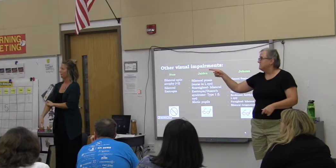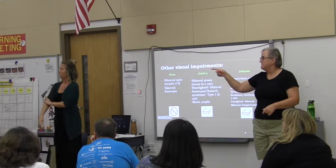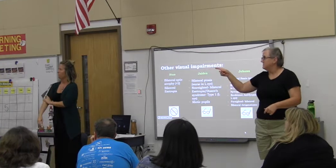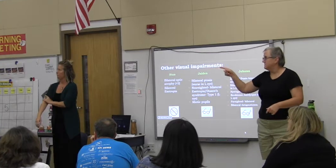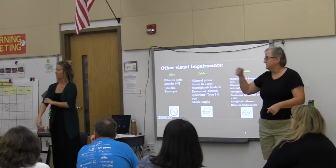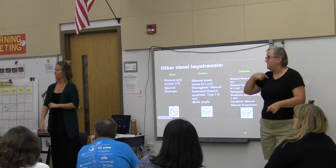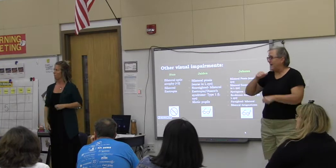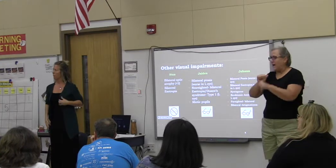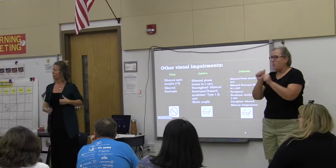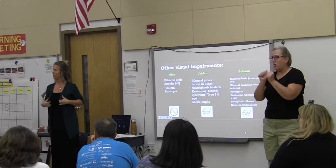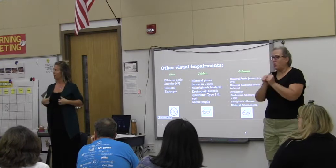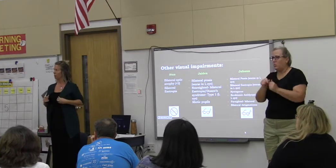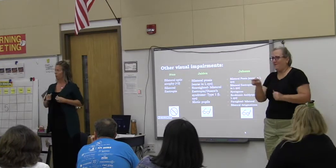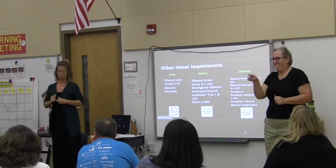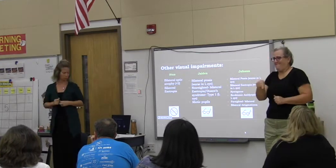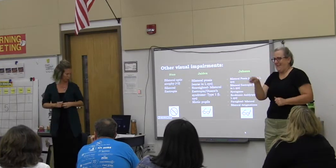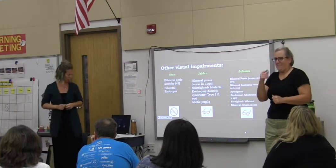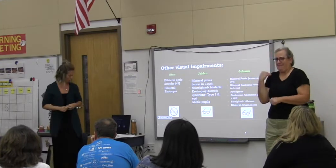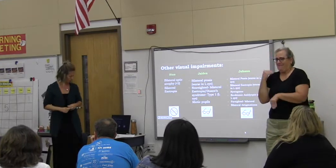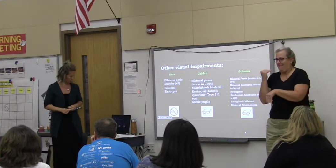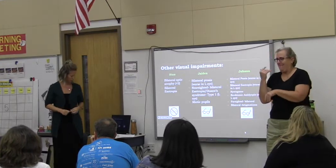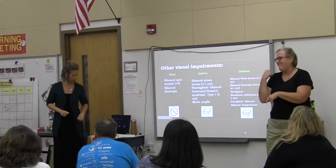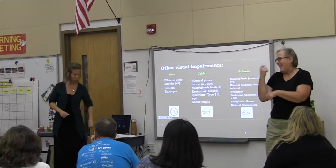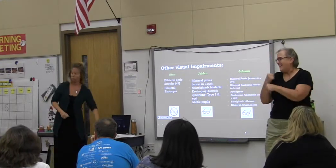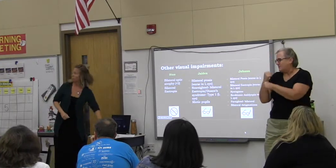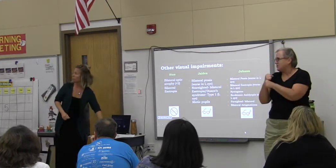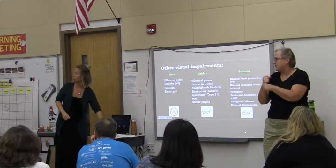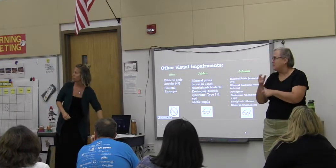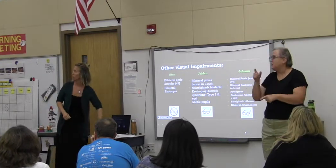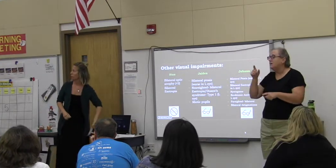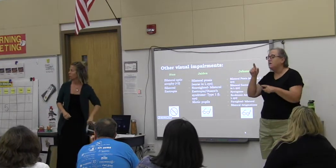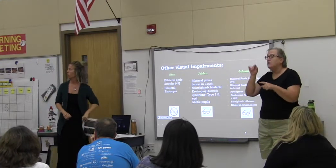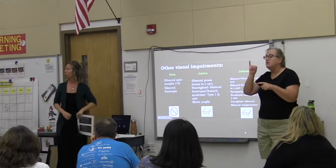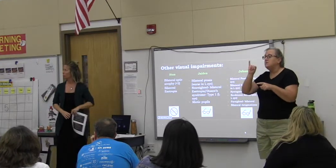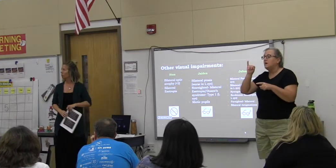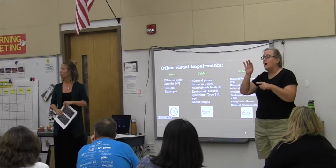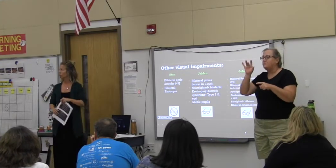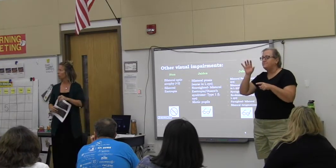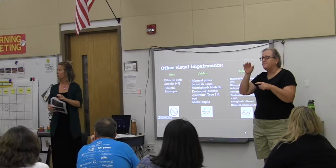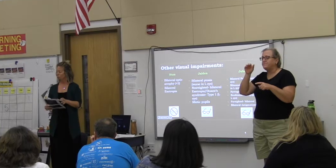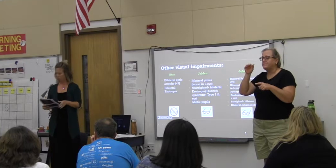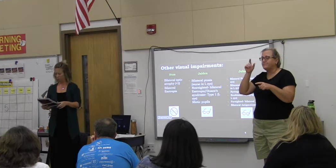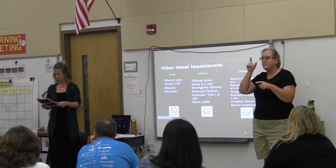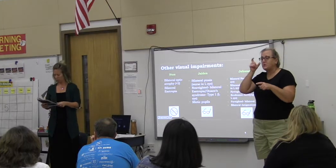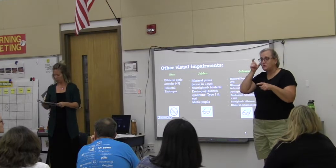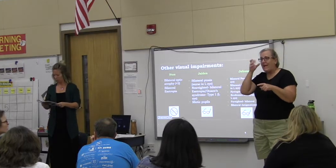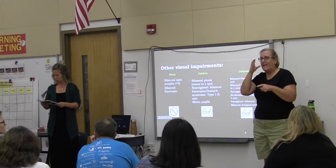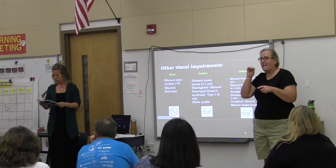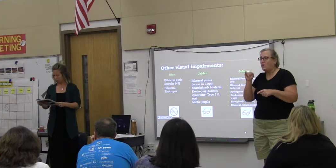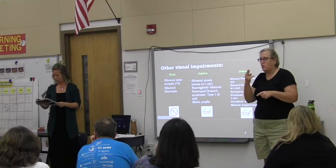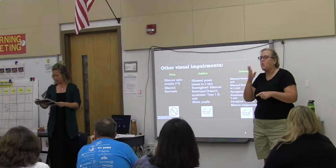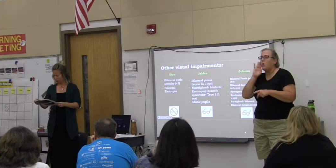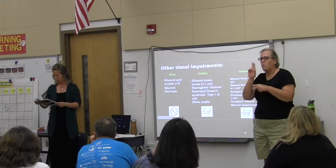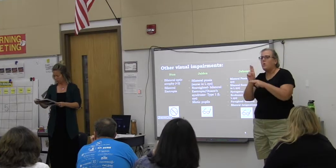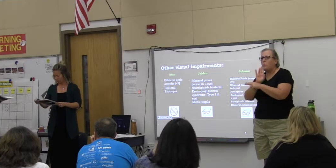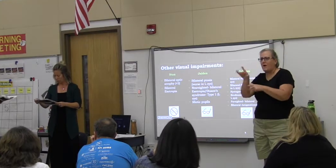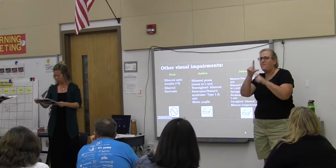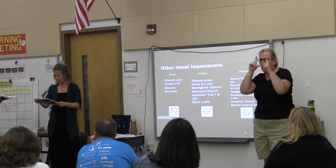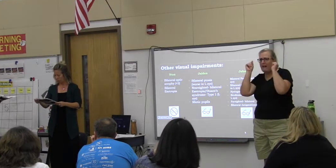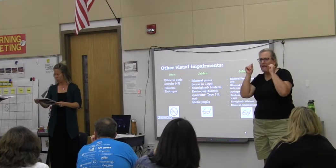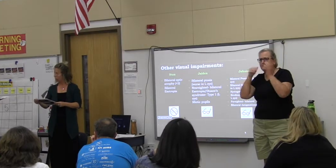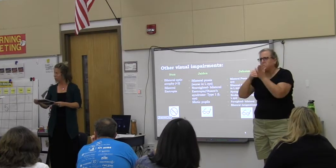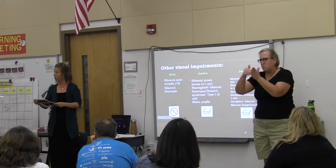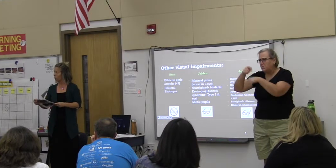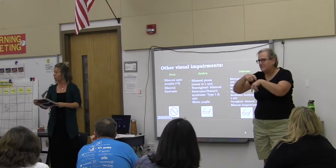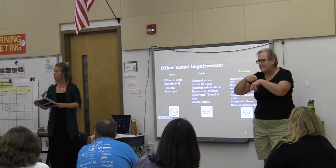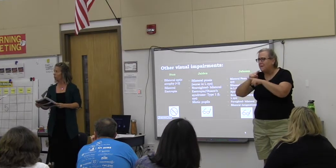I worked with them last year, so just a side comment. Both Jaden and Johan wear their glasses pretty well for most times. Sometimes they'll need visual breaks, and Aaron will